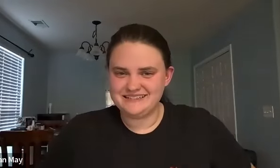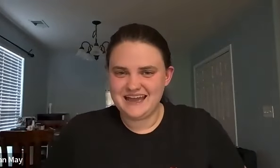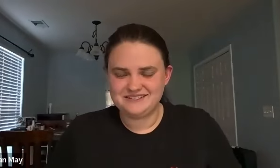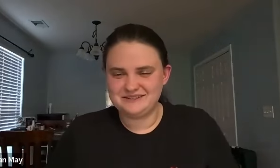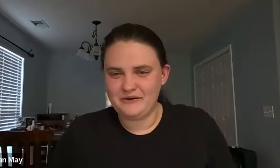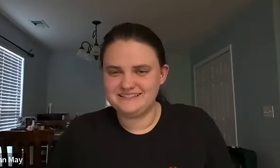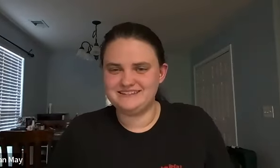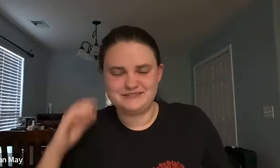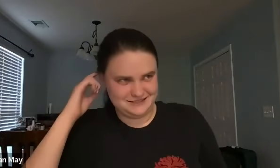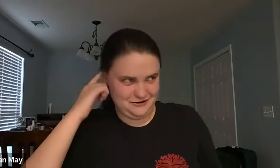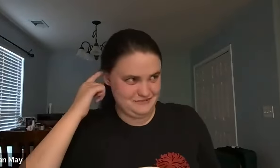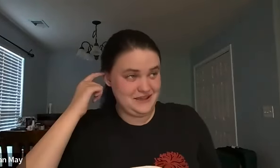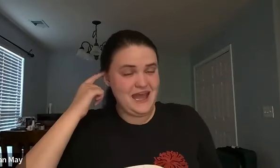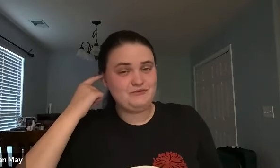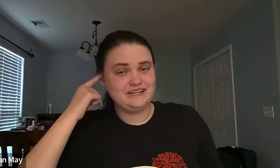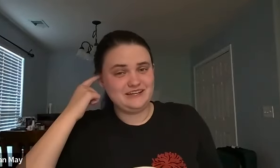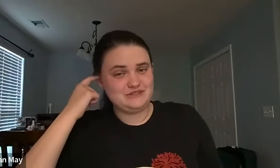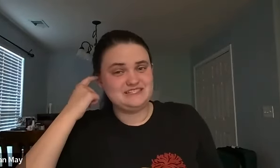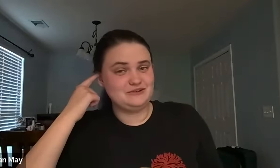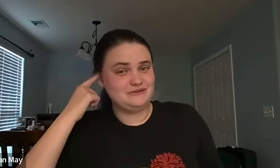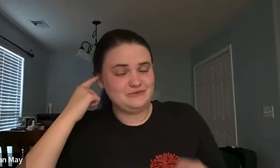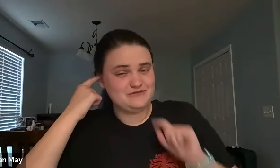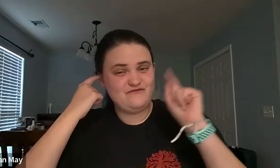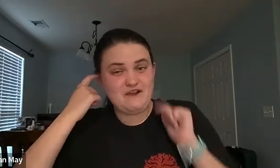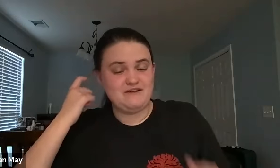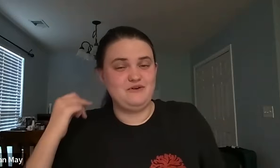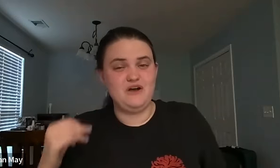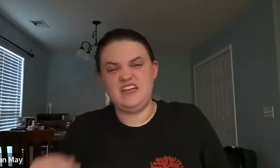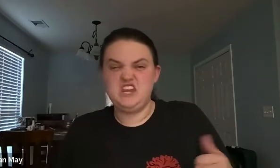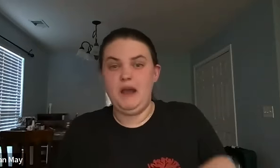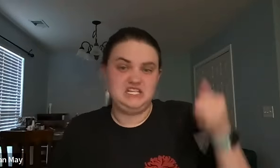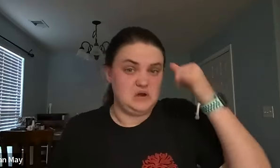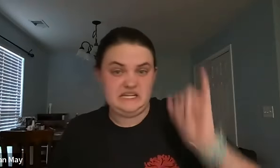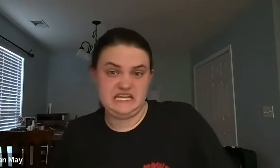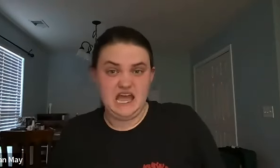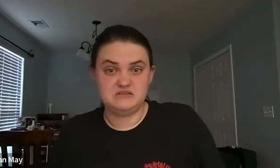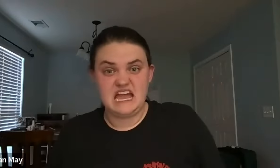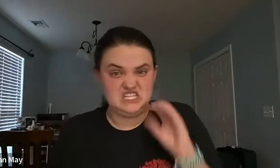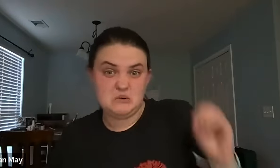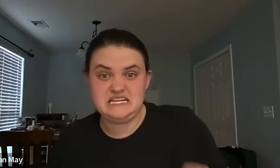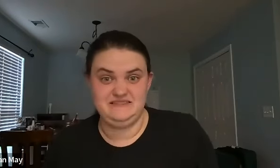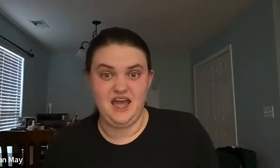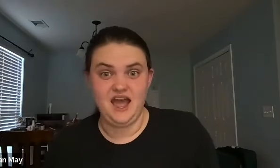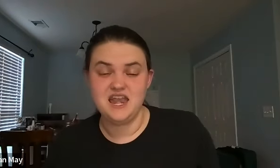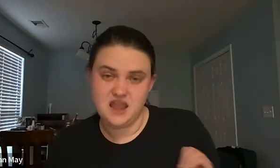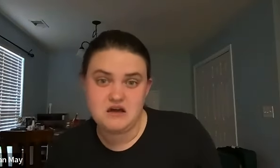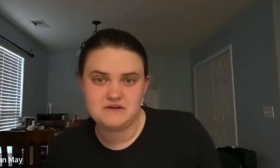to have to go into those describing. I had one kid who still was very full on like, no, I don't eat cows. I don't eat that. No. And I'm